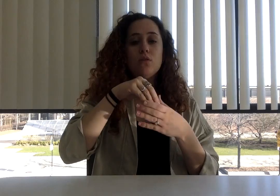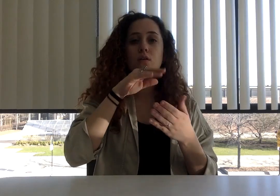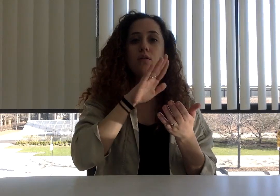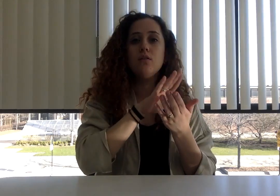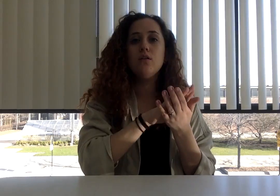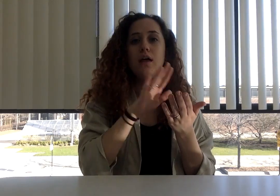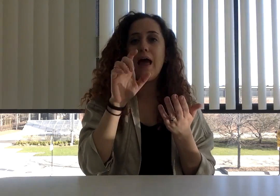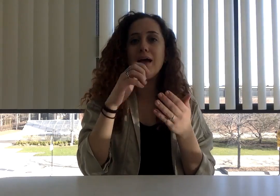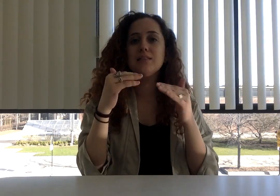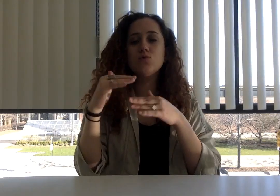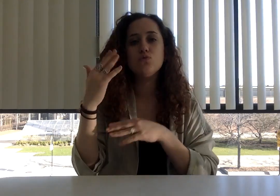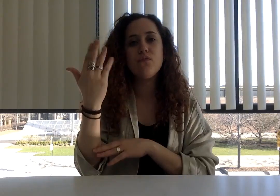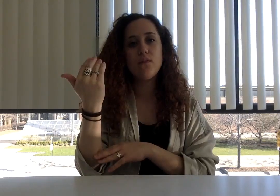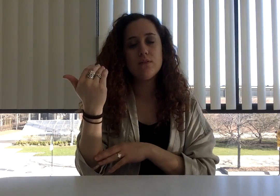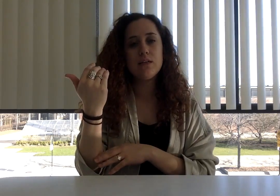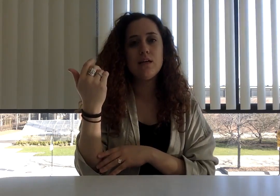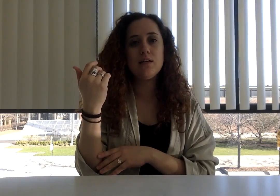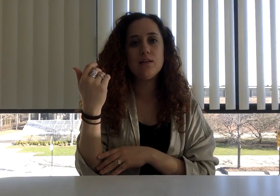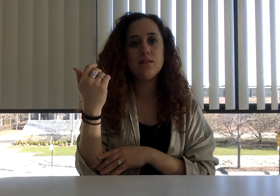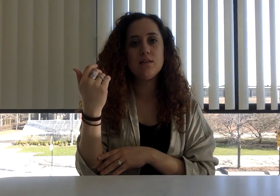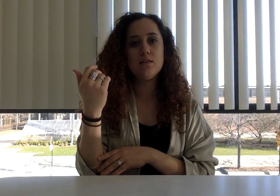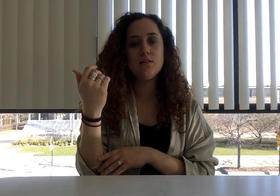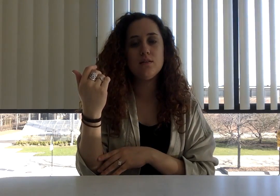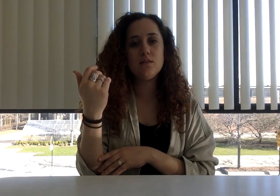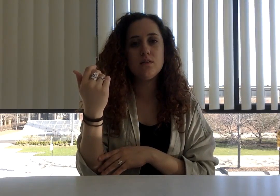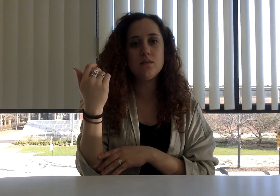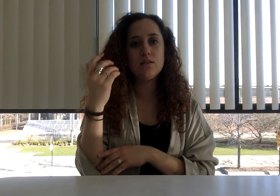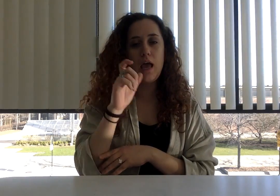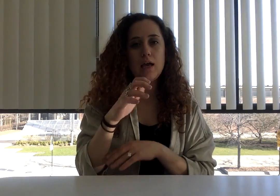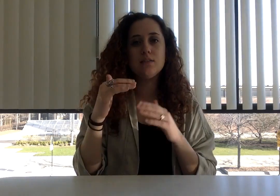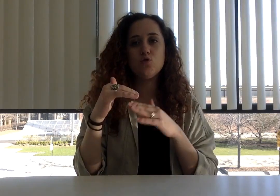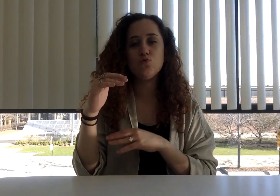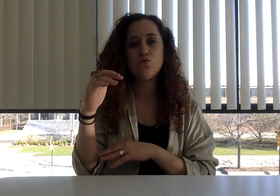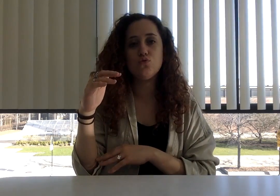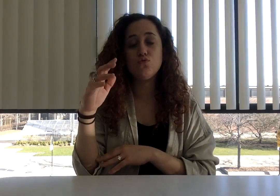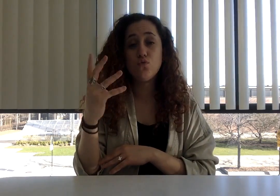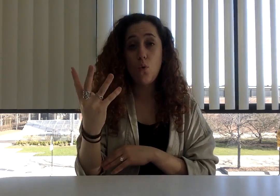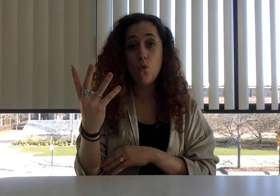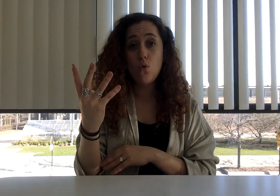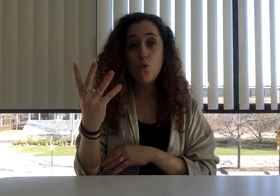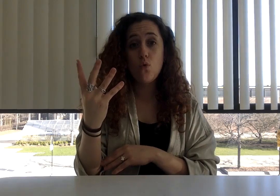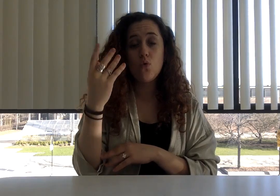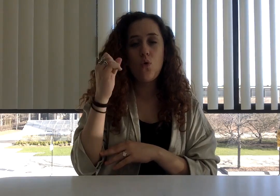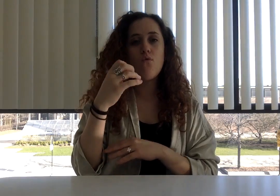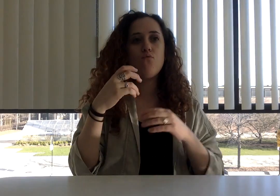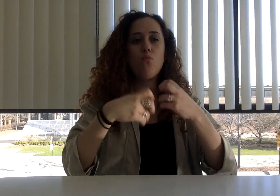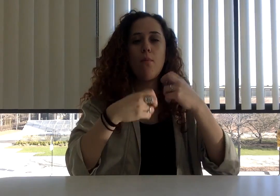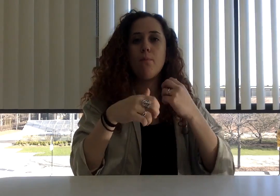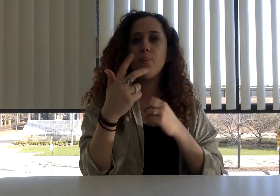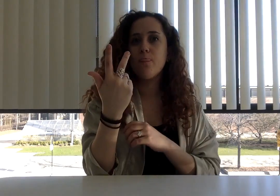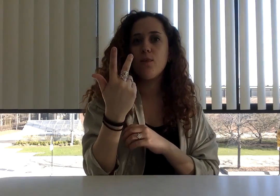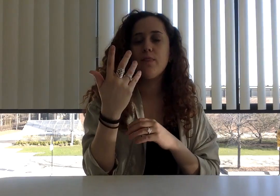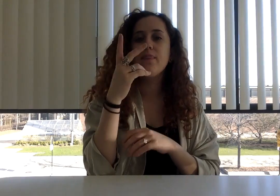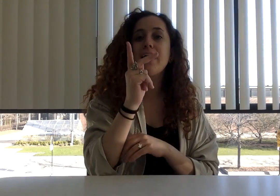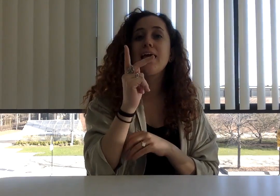is 4. So for problem 3, the k value is 24. Then they ask us, what